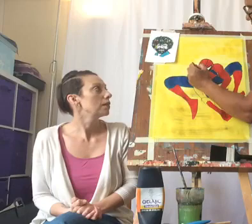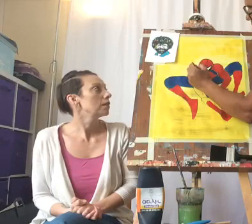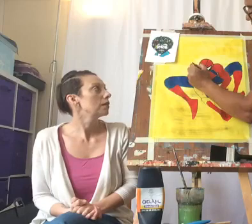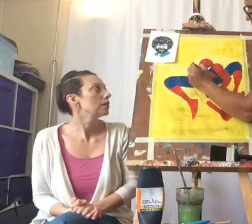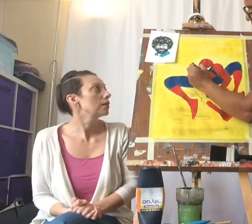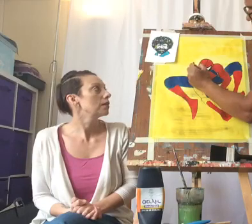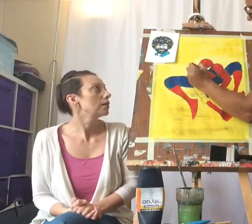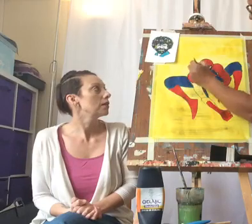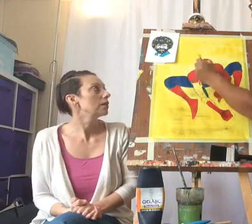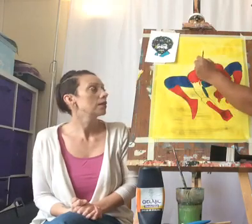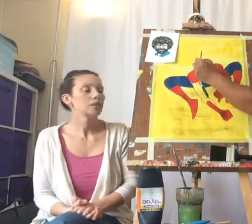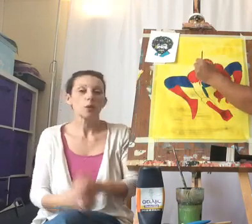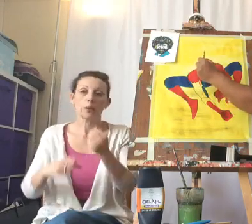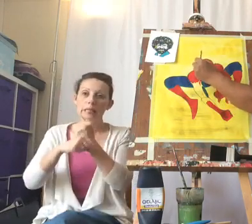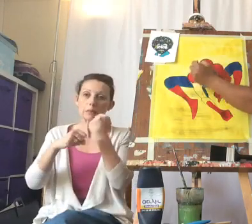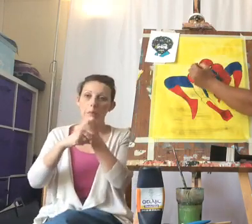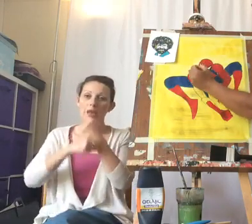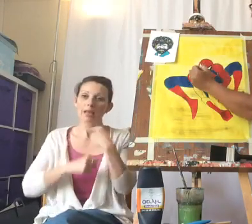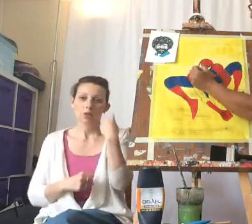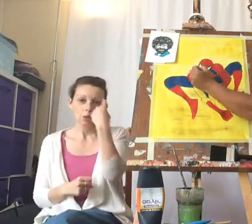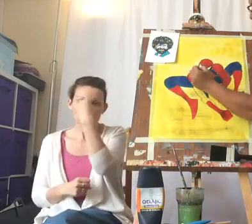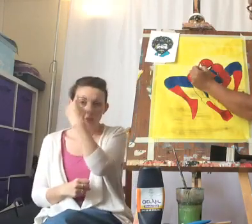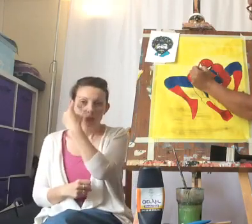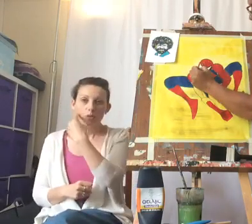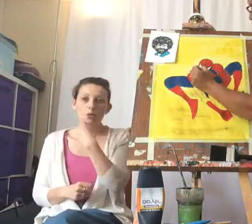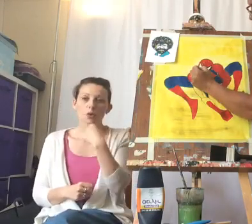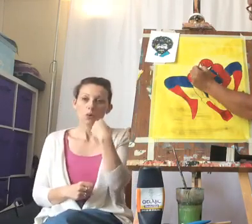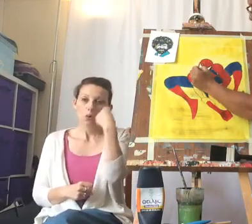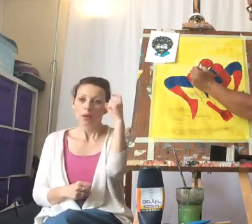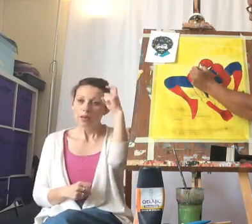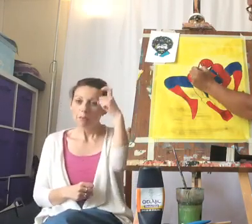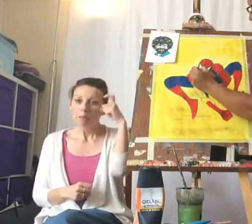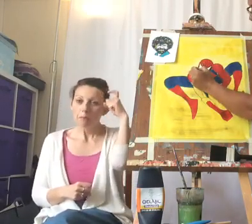there. So you can imagine a web